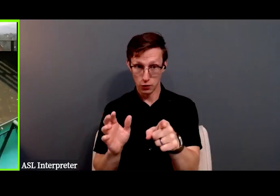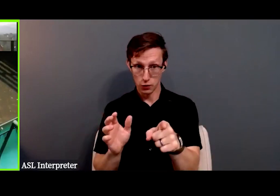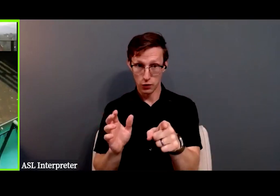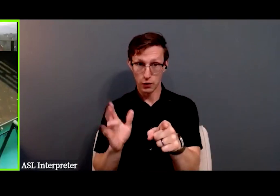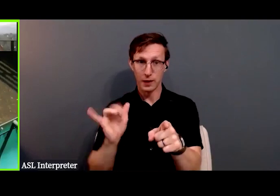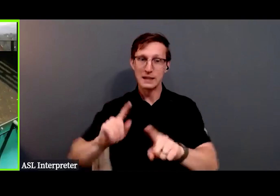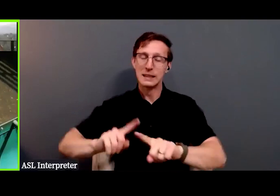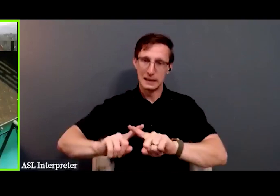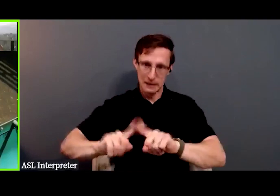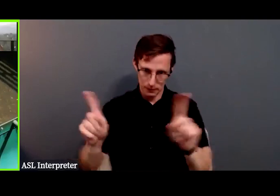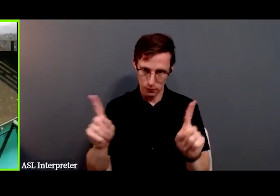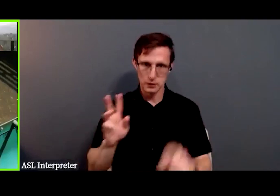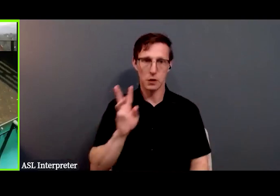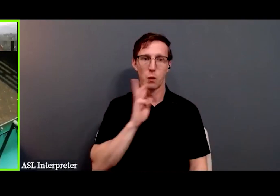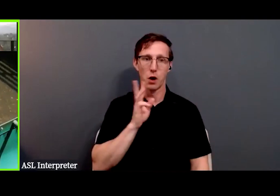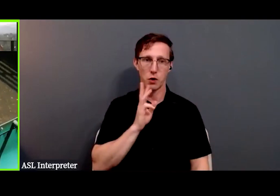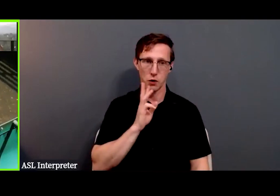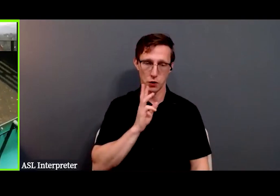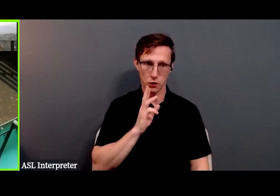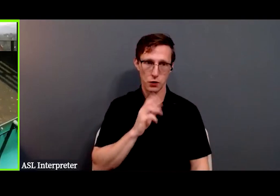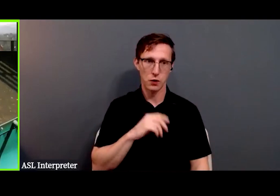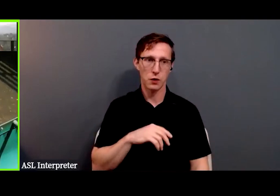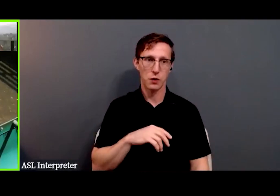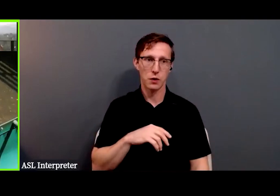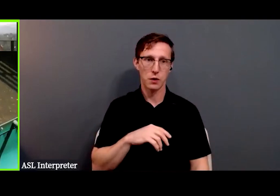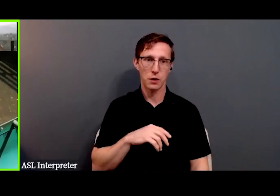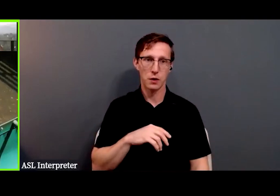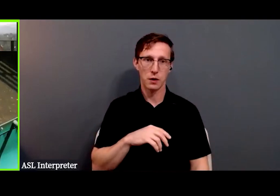water condition in our treatment plant